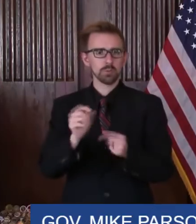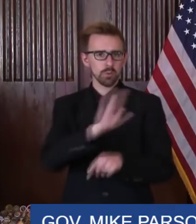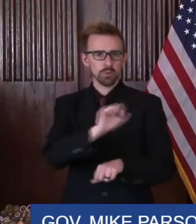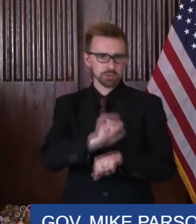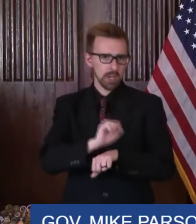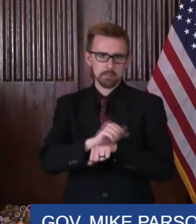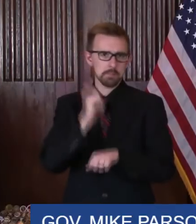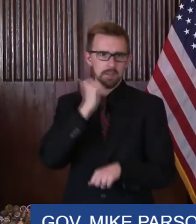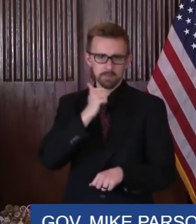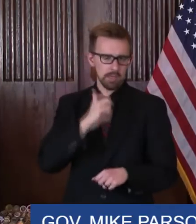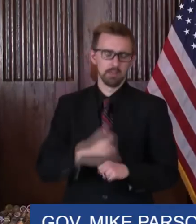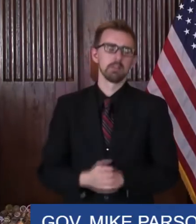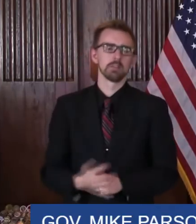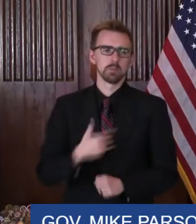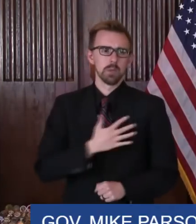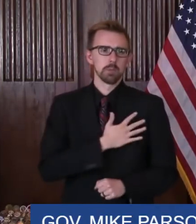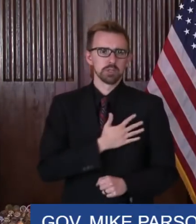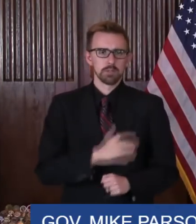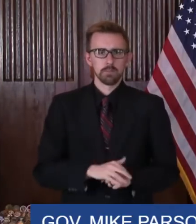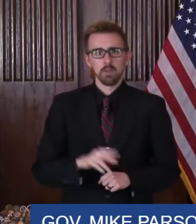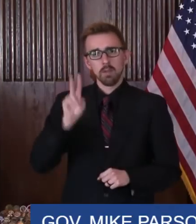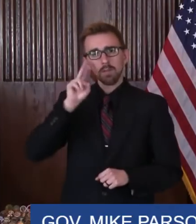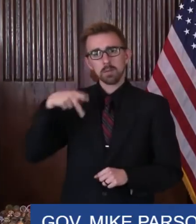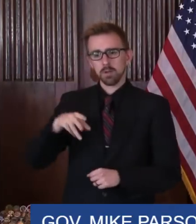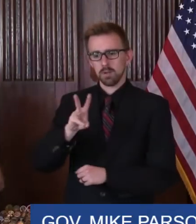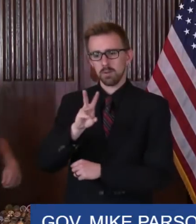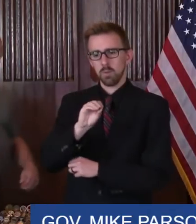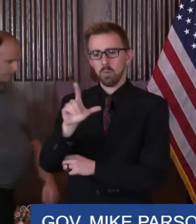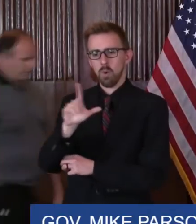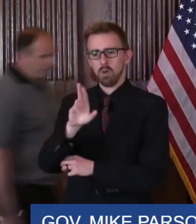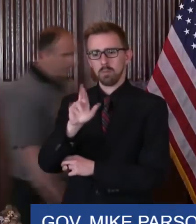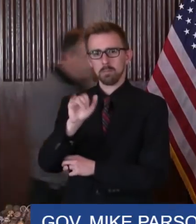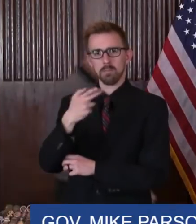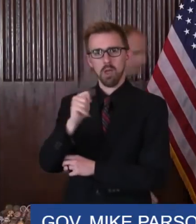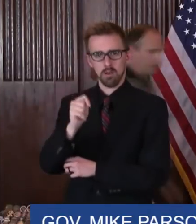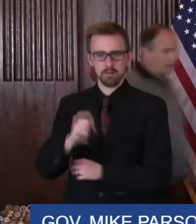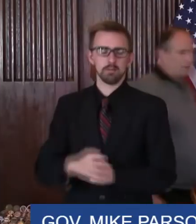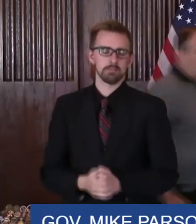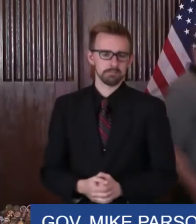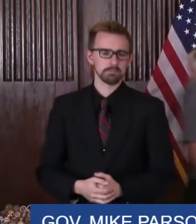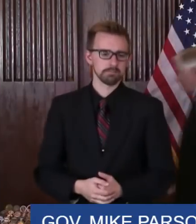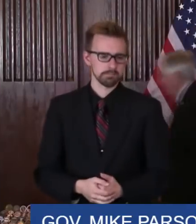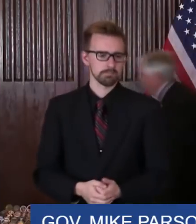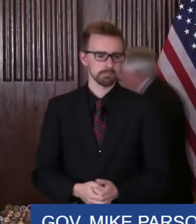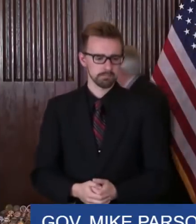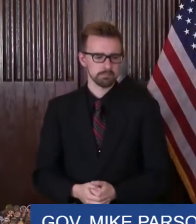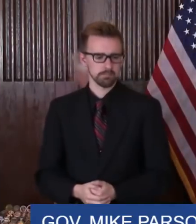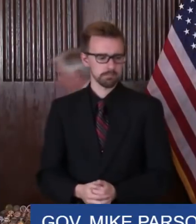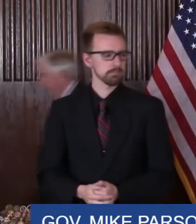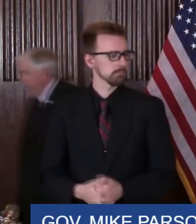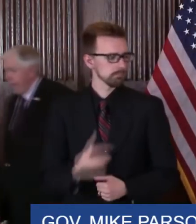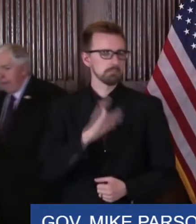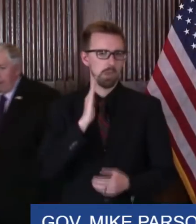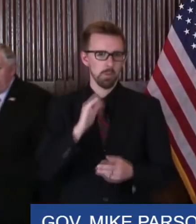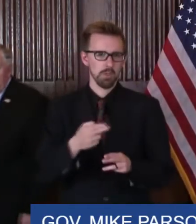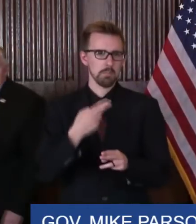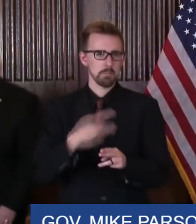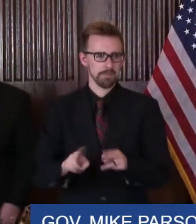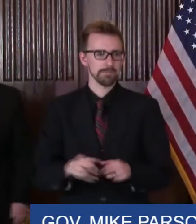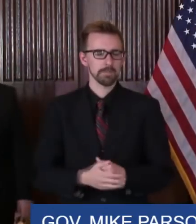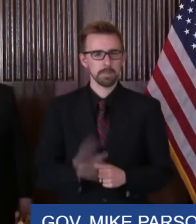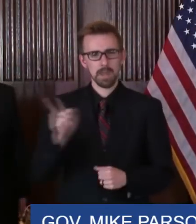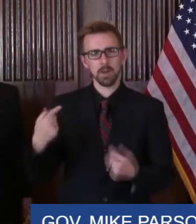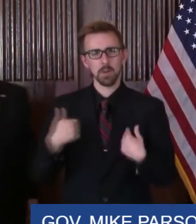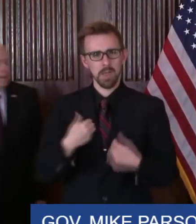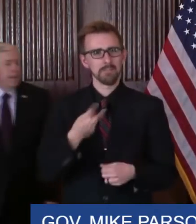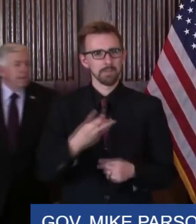day on that. So I really appreciate it. Vice President Woolbright. I will be brief. I know you have